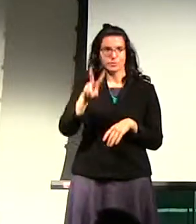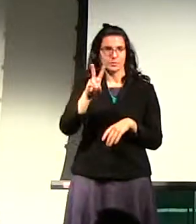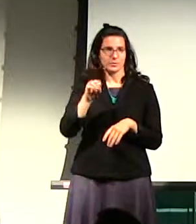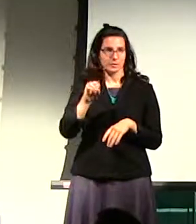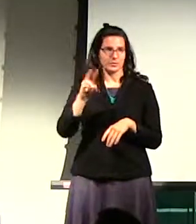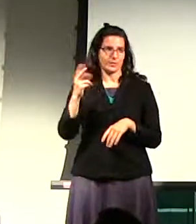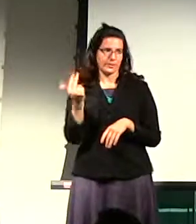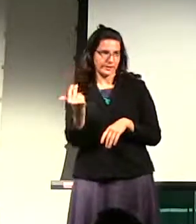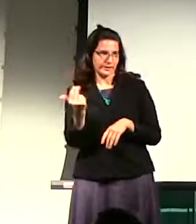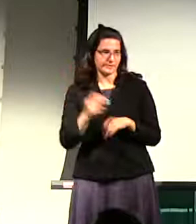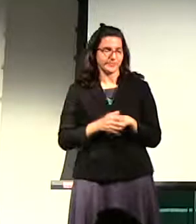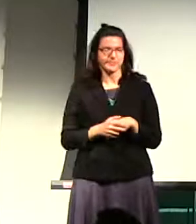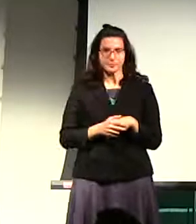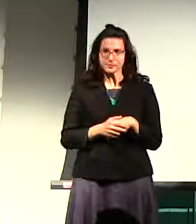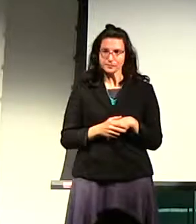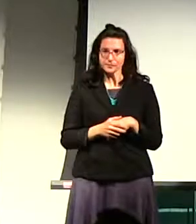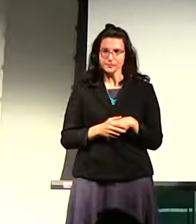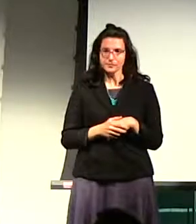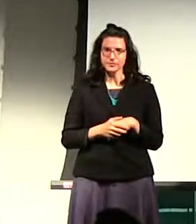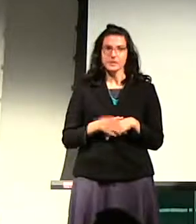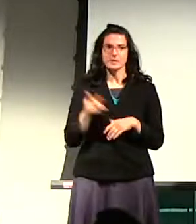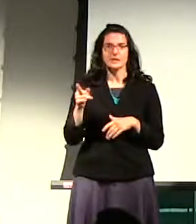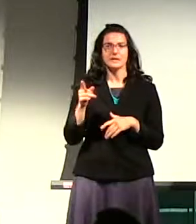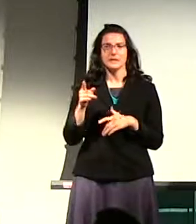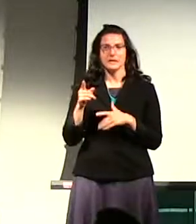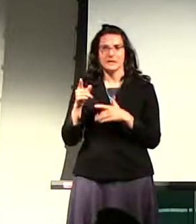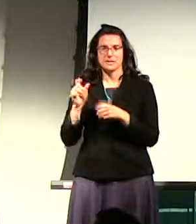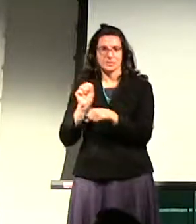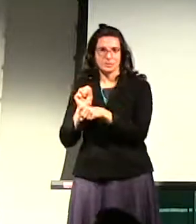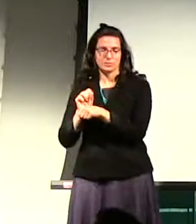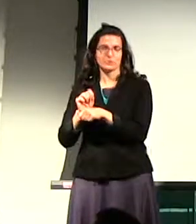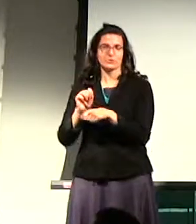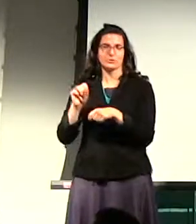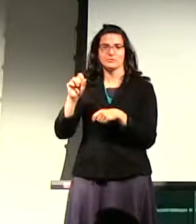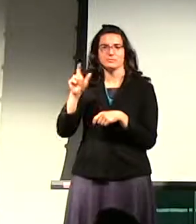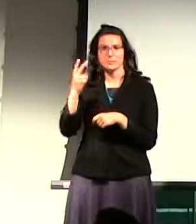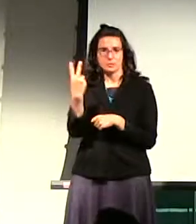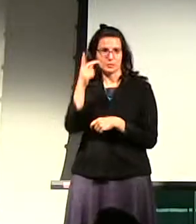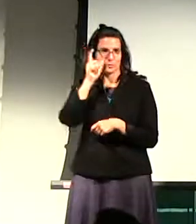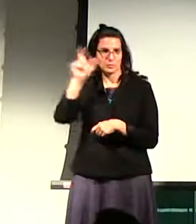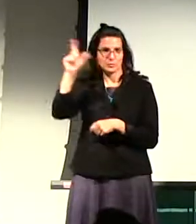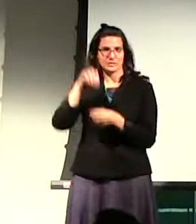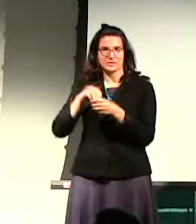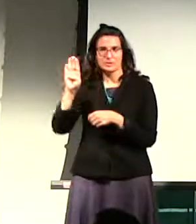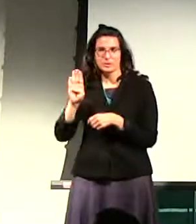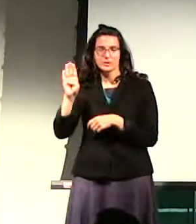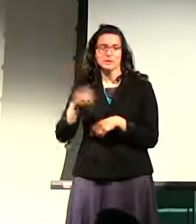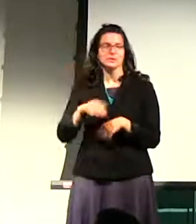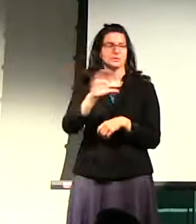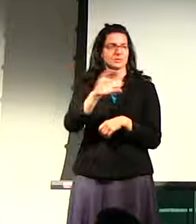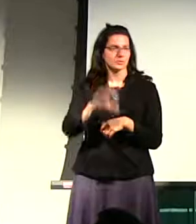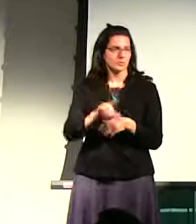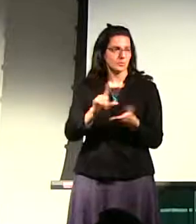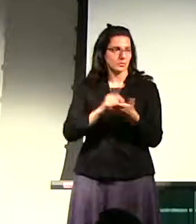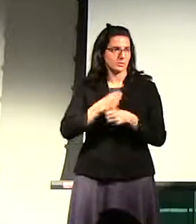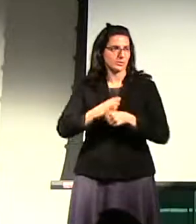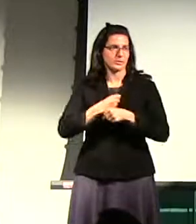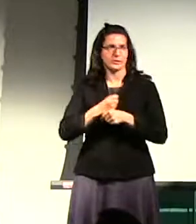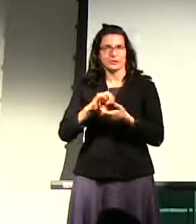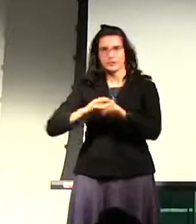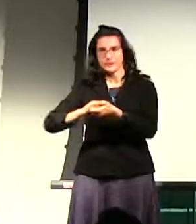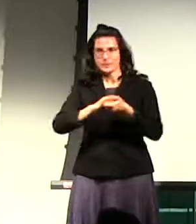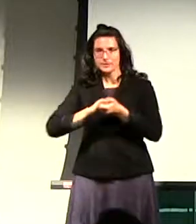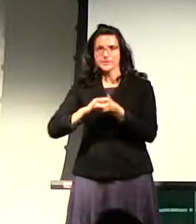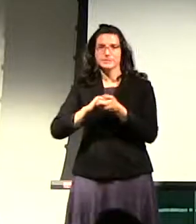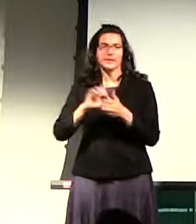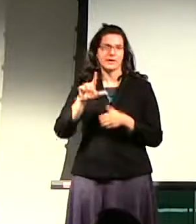of Chicago, 2 Moons in Brooklyn, the Chicago Printmakers Collaborative, and elsewhere.